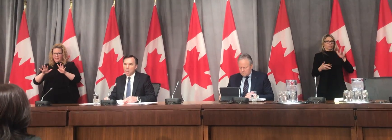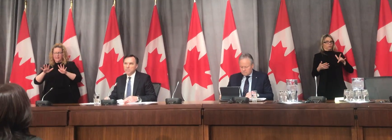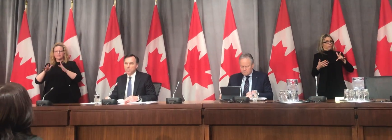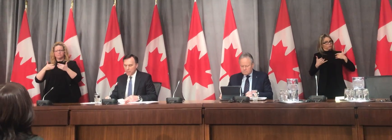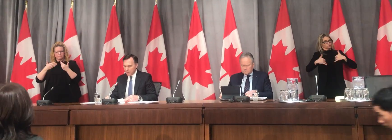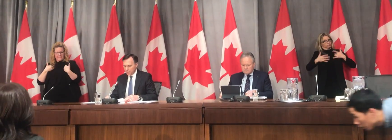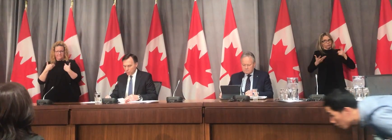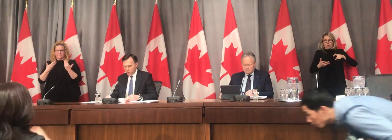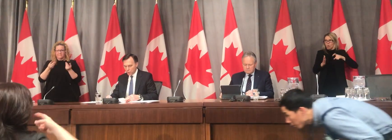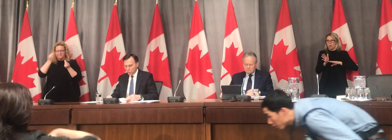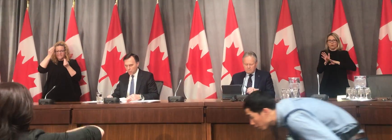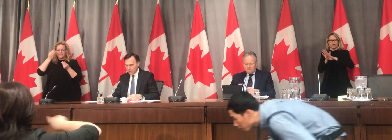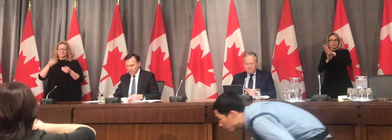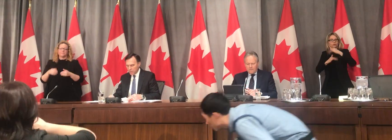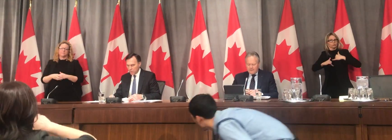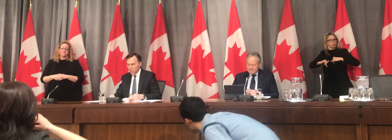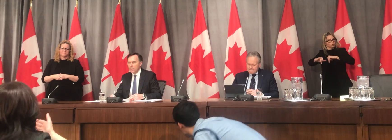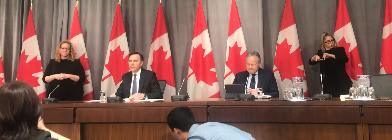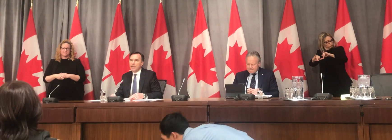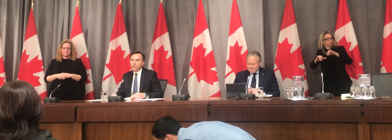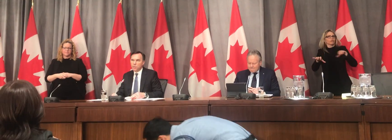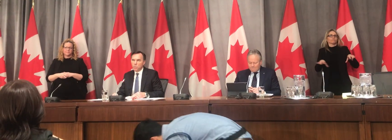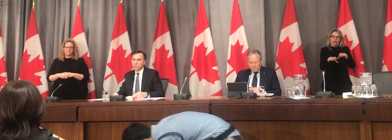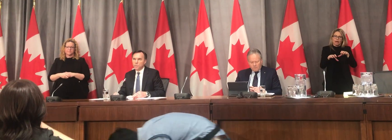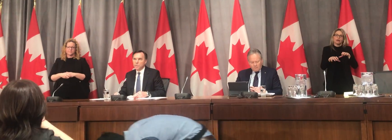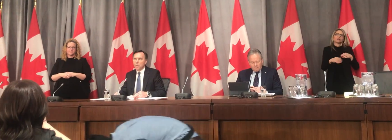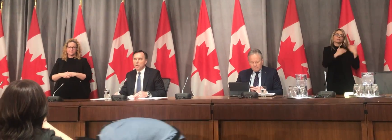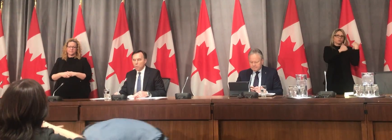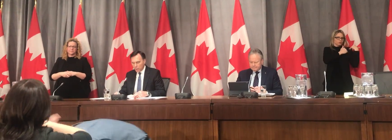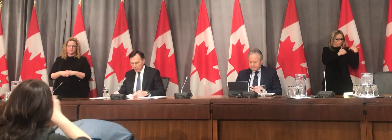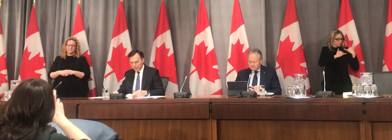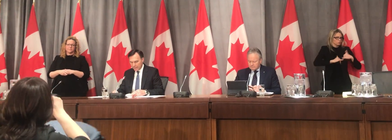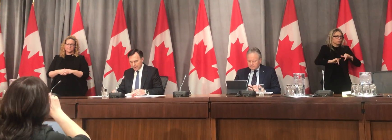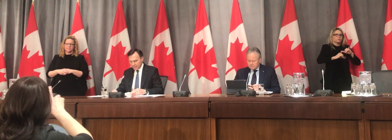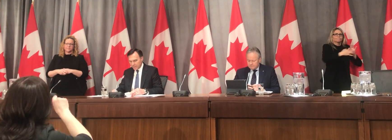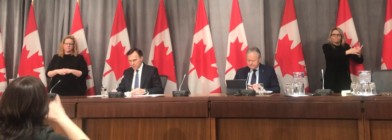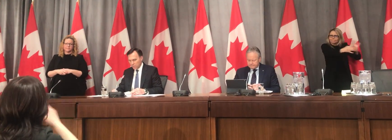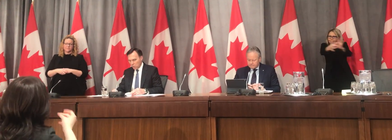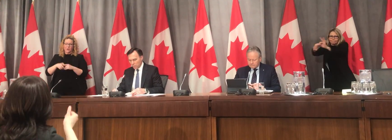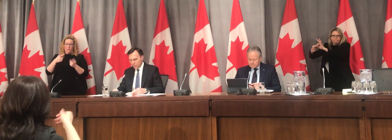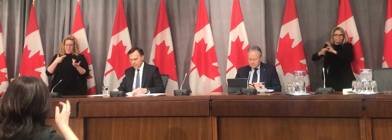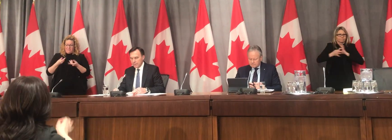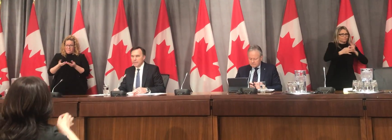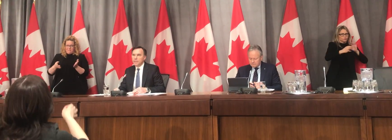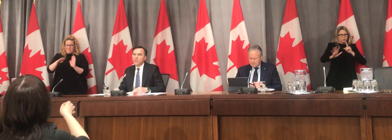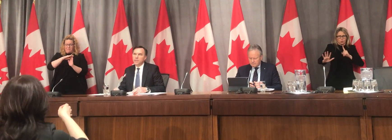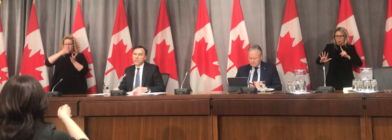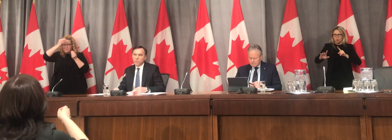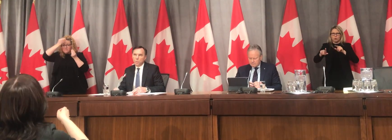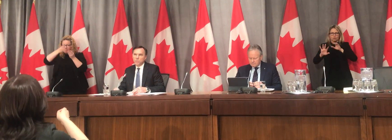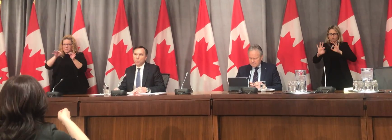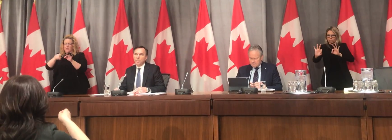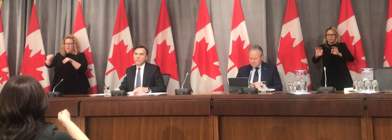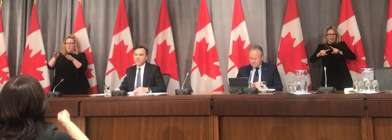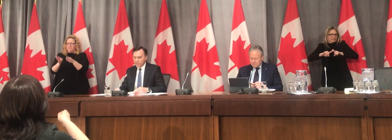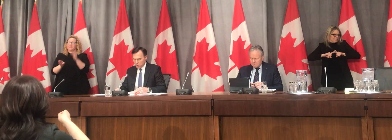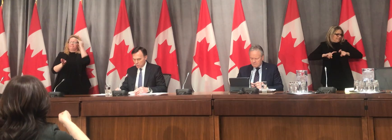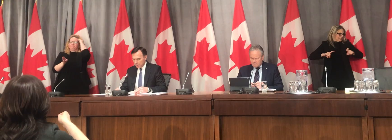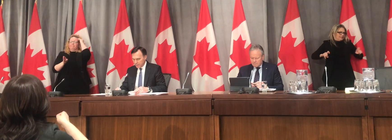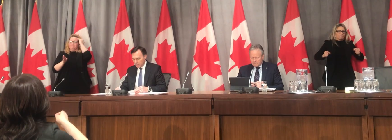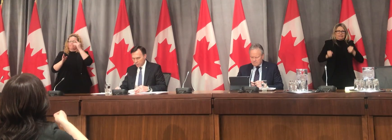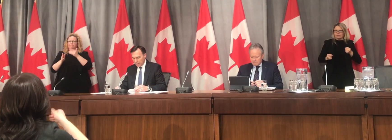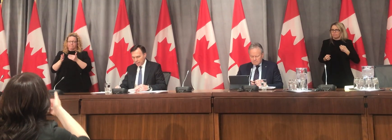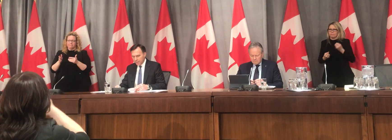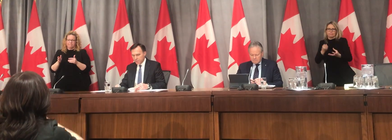collective responsibility to ensure we continue to have the tools to respond quickly as things evolve. These tools will be